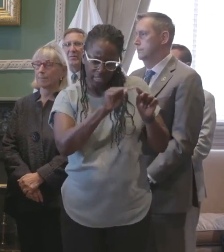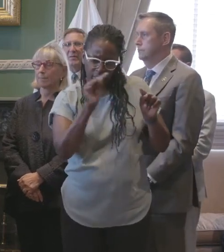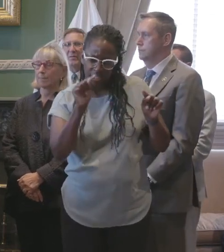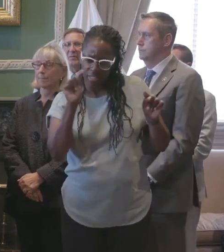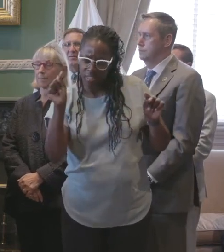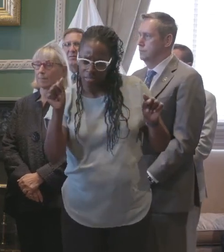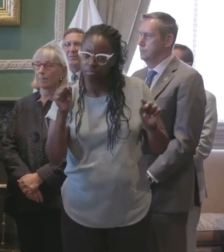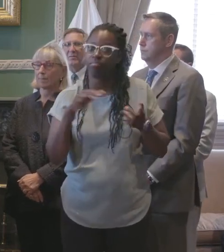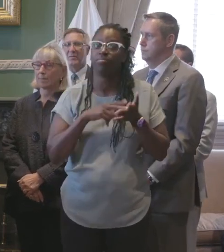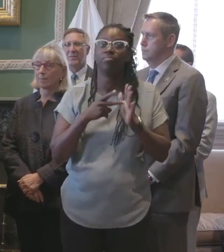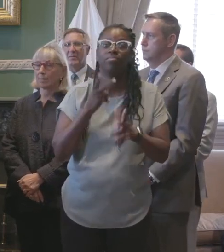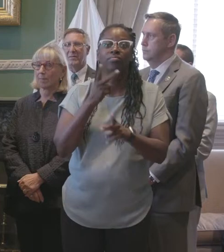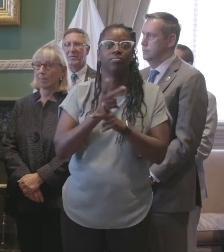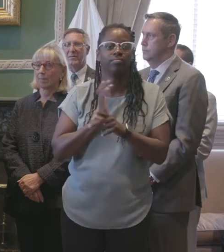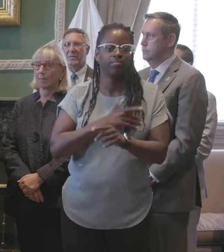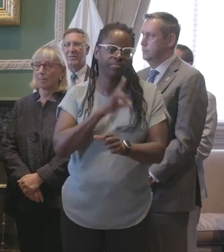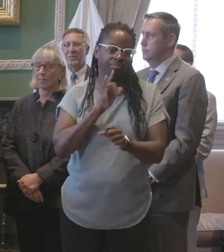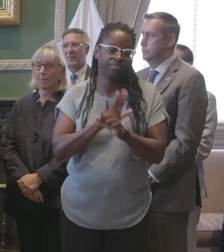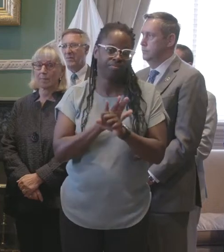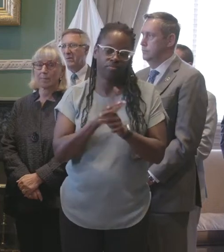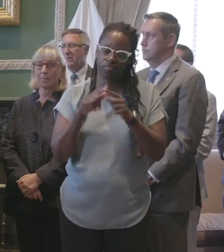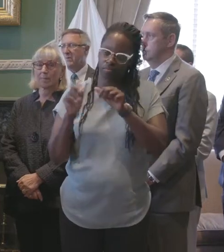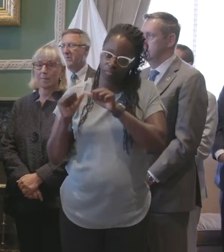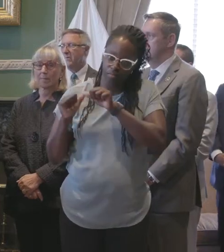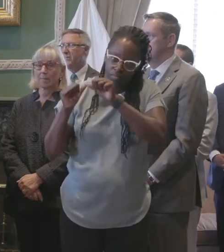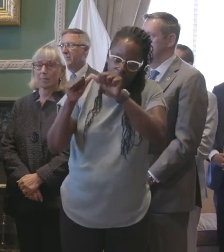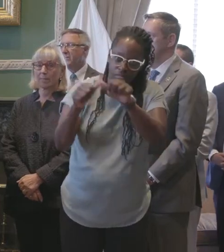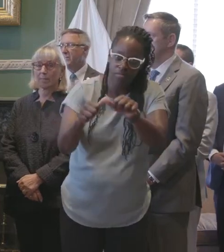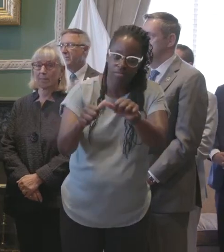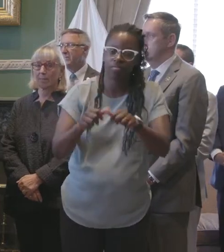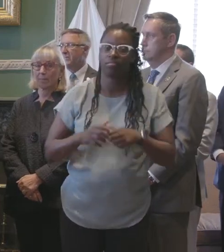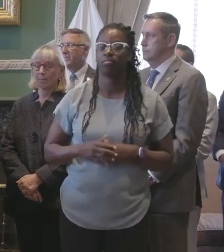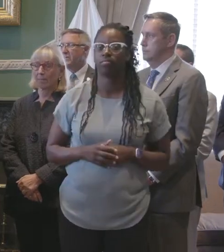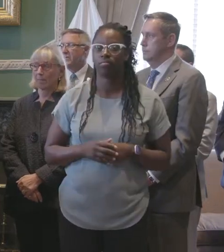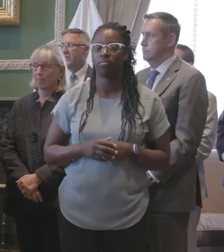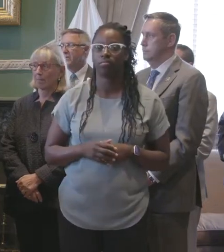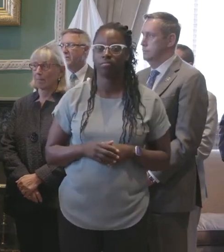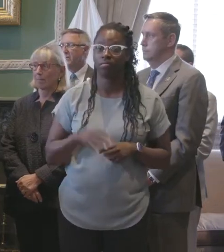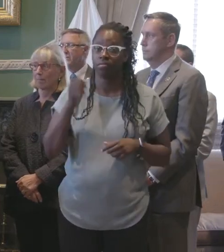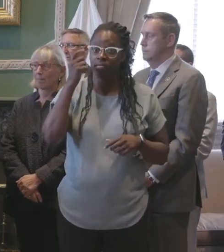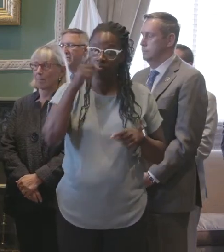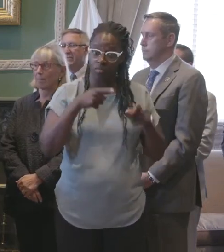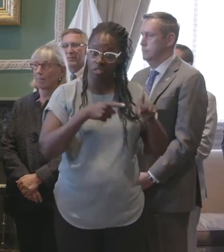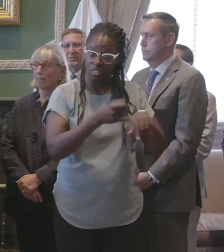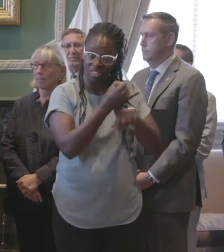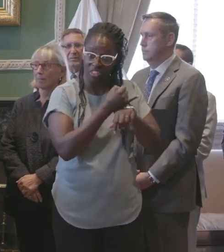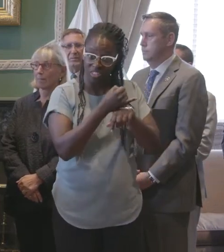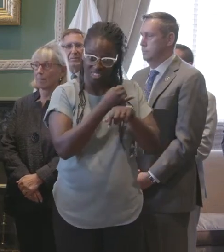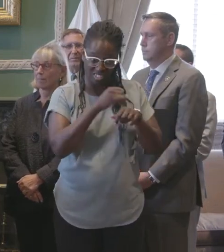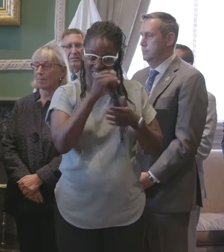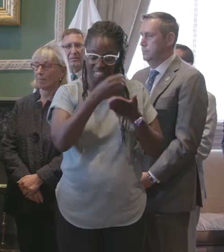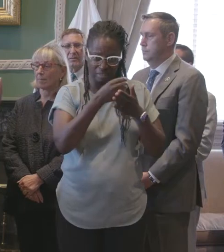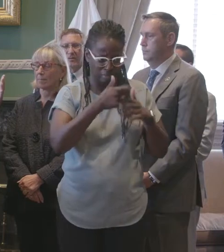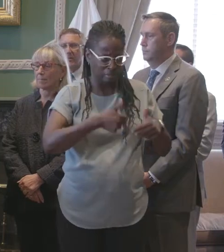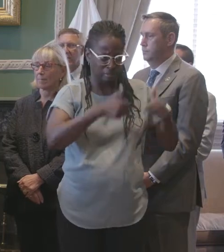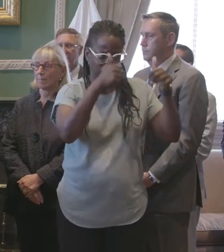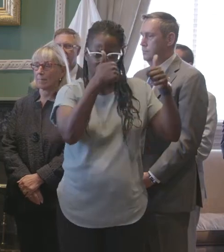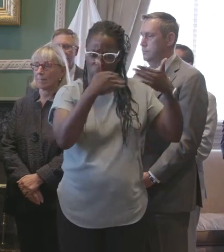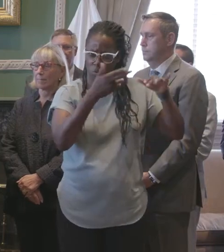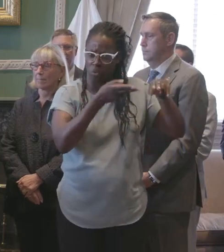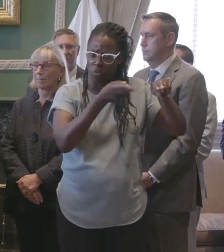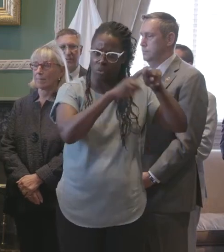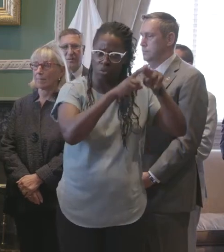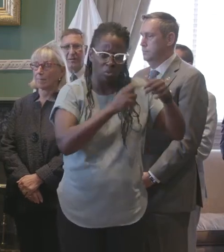commitment that in this era of inflation is extremely difficult. But through the